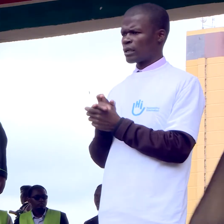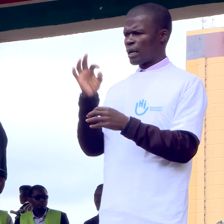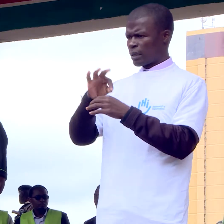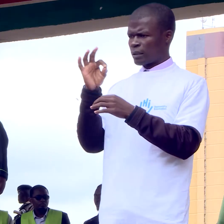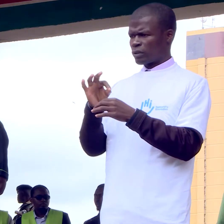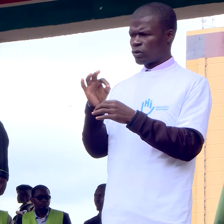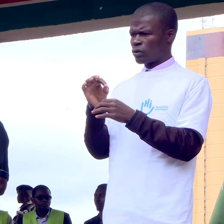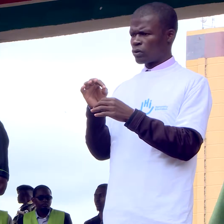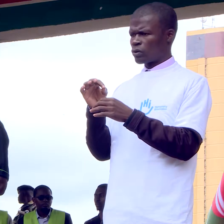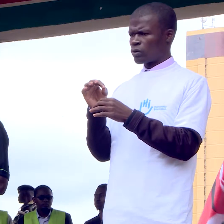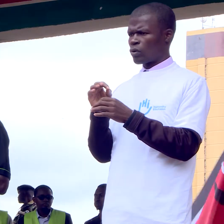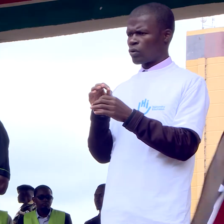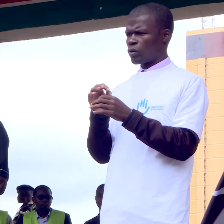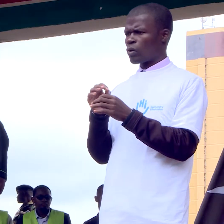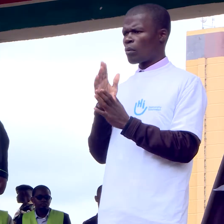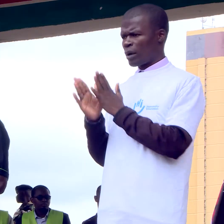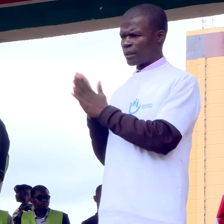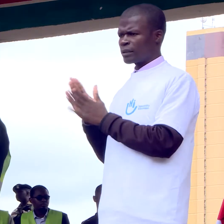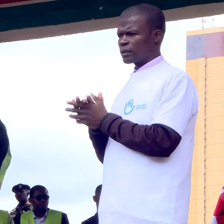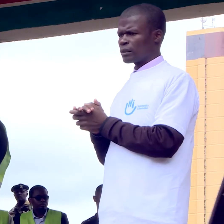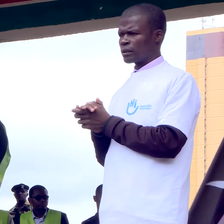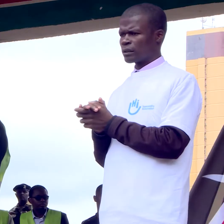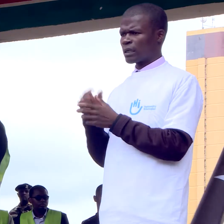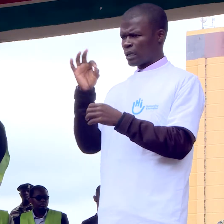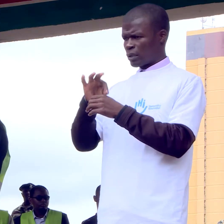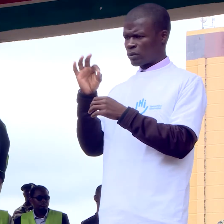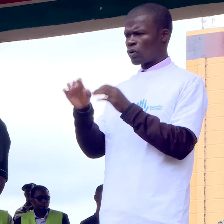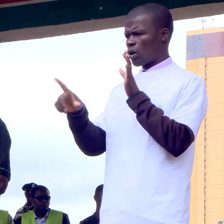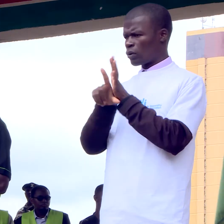management, electoral laws,